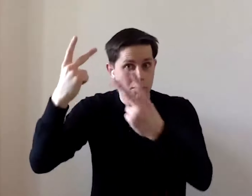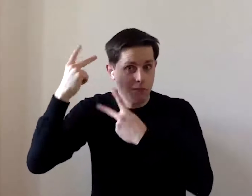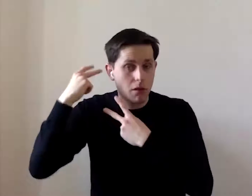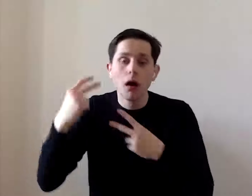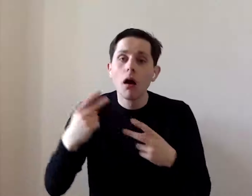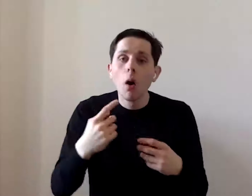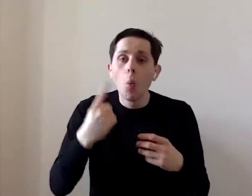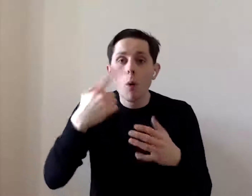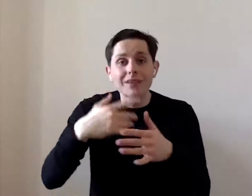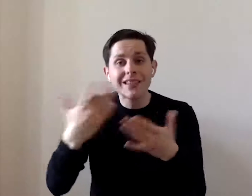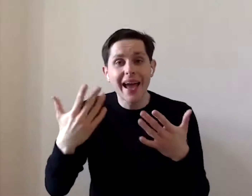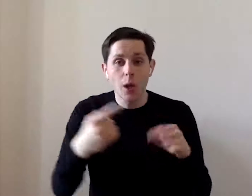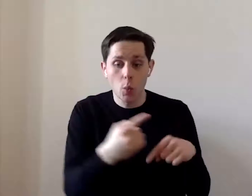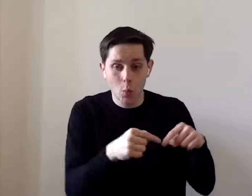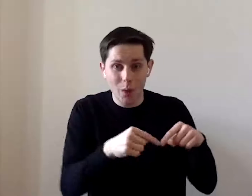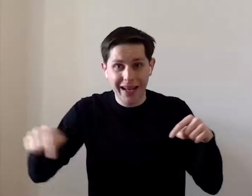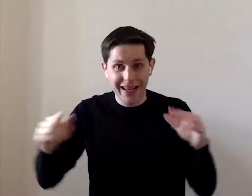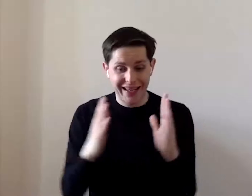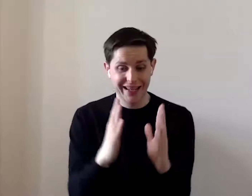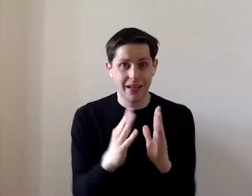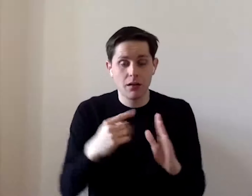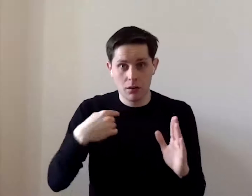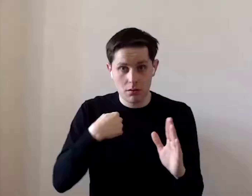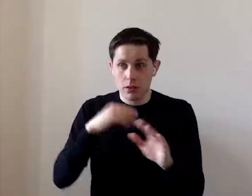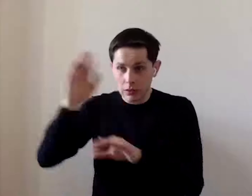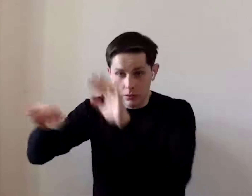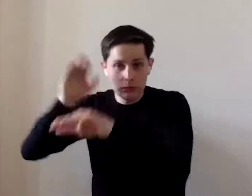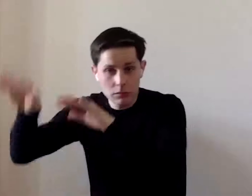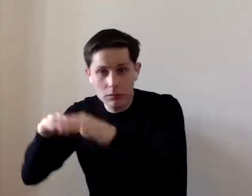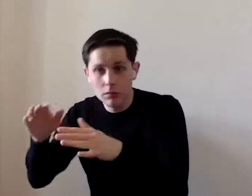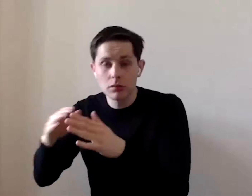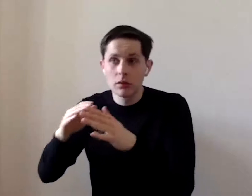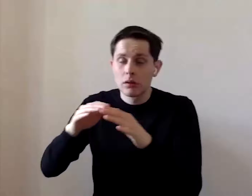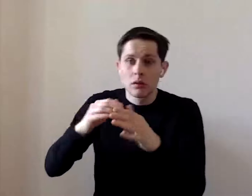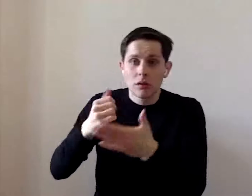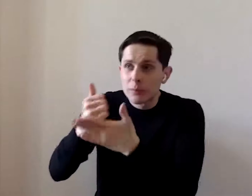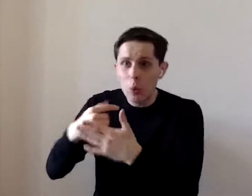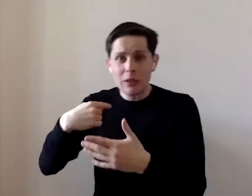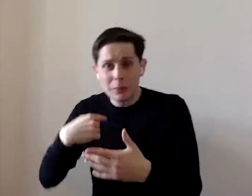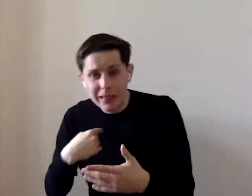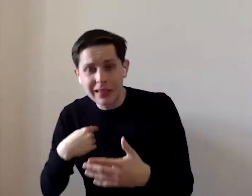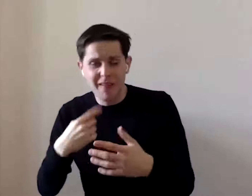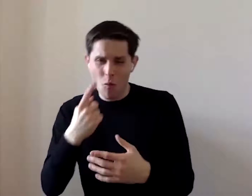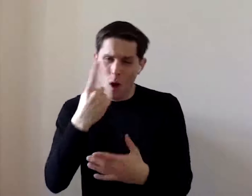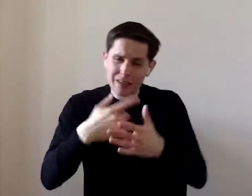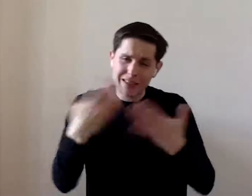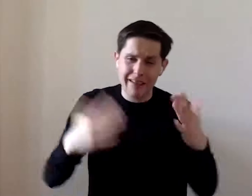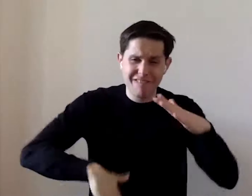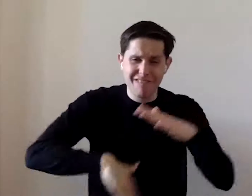times on my course, I was spending about a day a week doing admin and just admin. And when you're